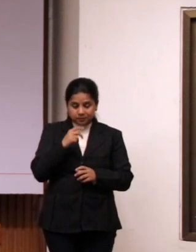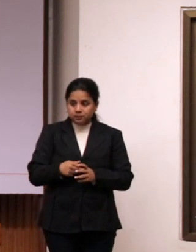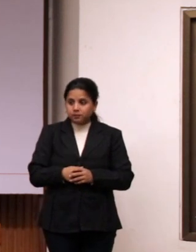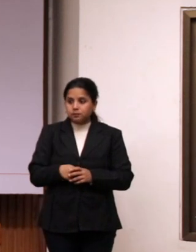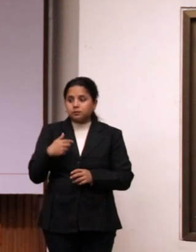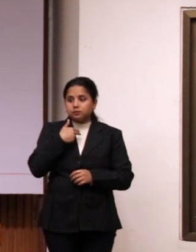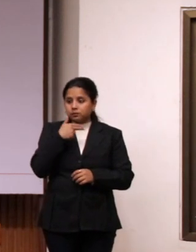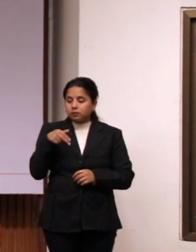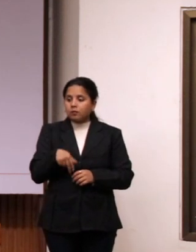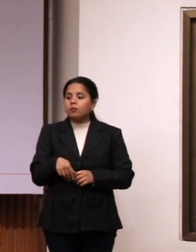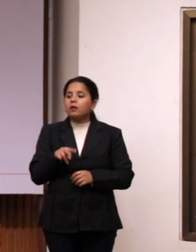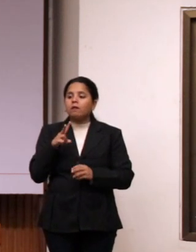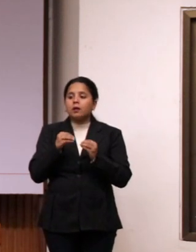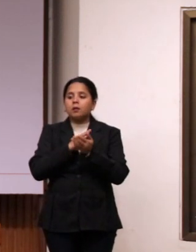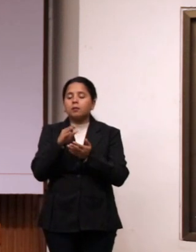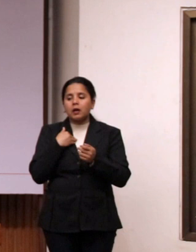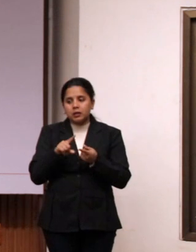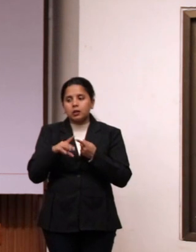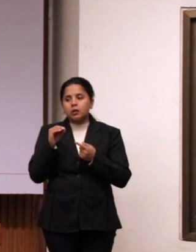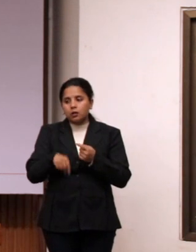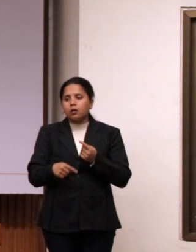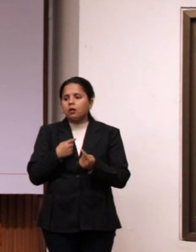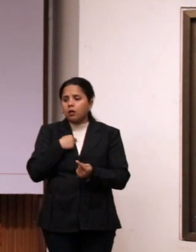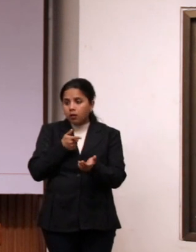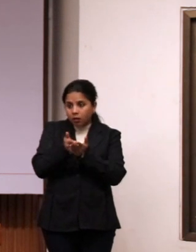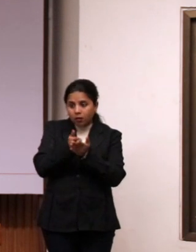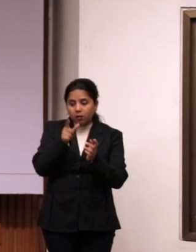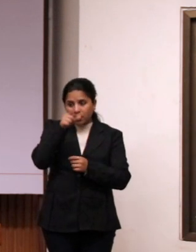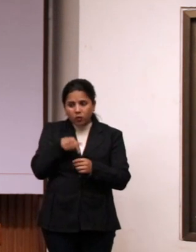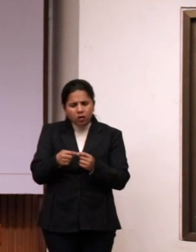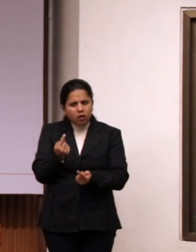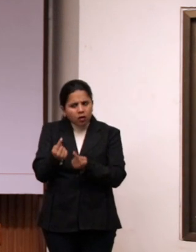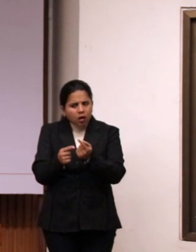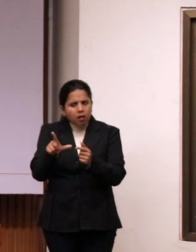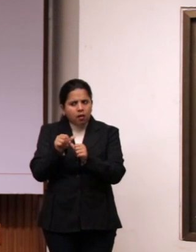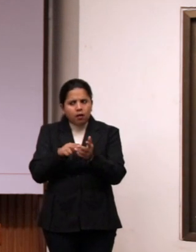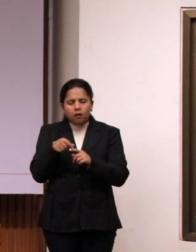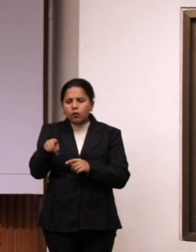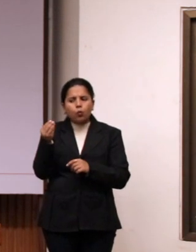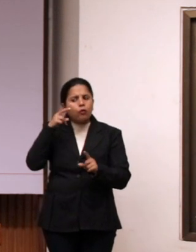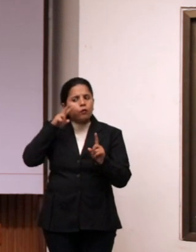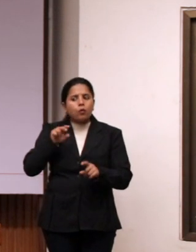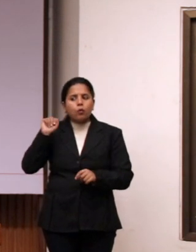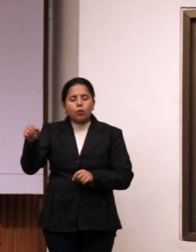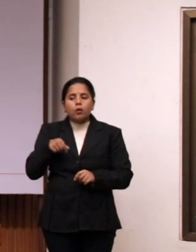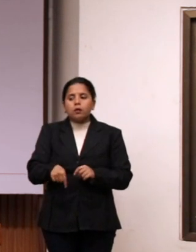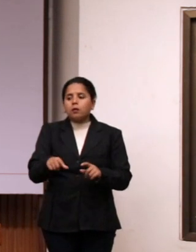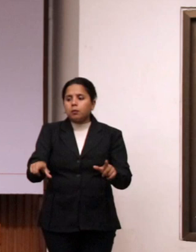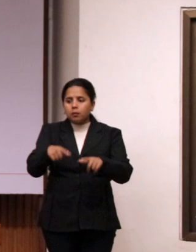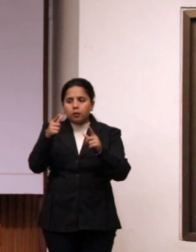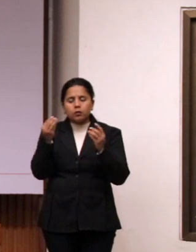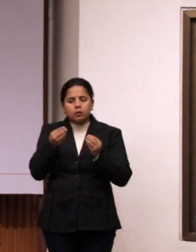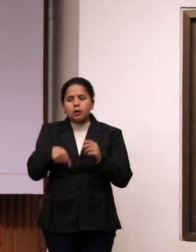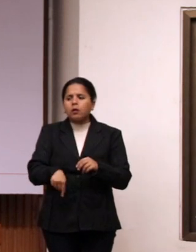Sir, my name is Bibhash Nag. I'm an eco-agriculturalist. You are talking about grassland. Yes. So I want to know what is your view regarding the plantation or